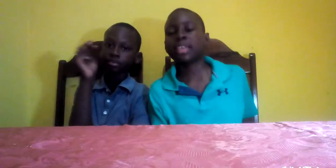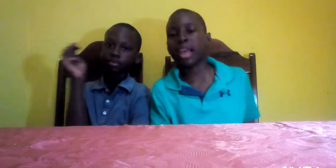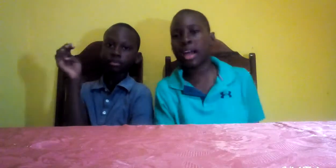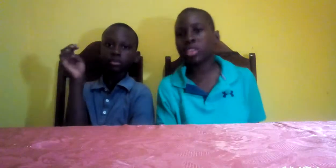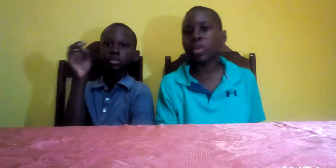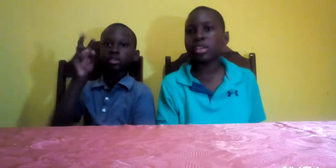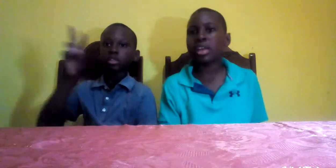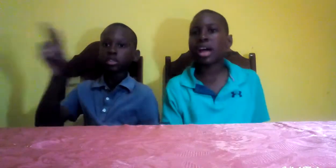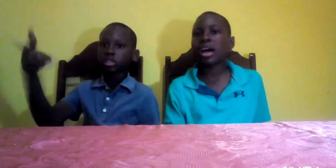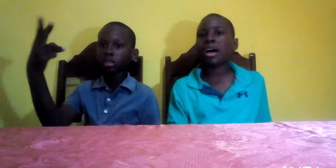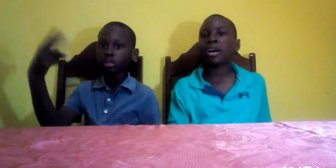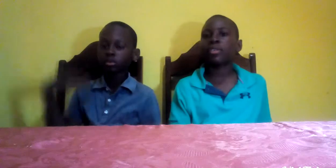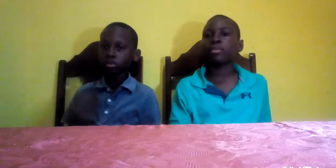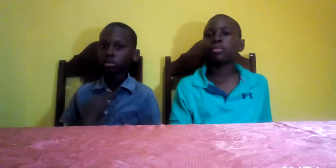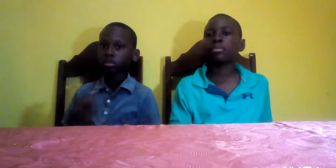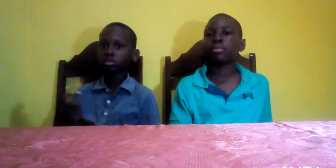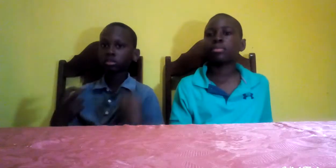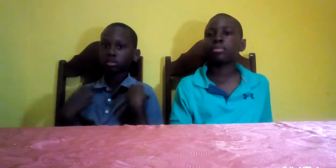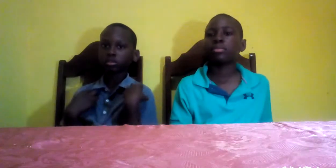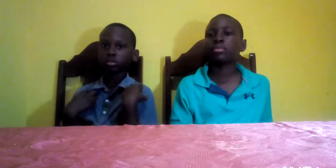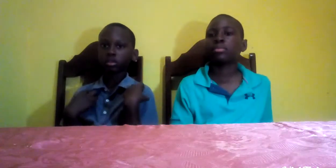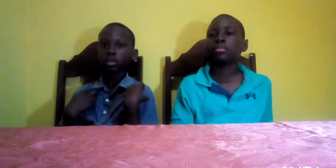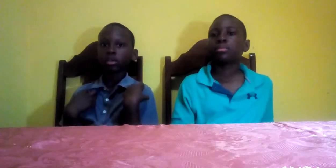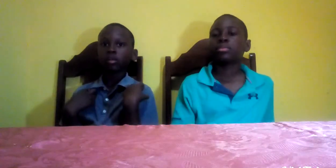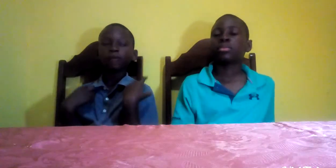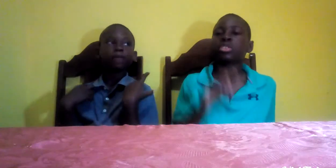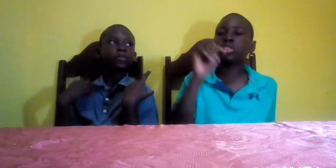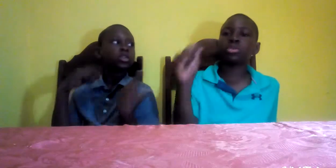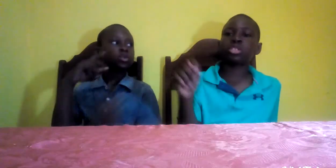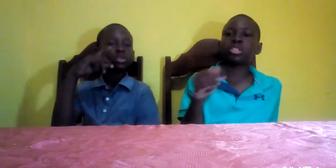Second, have Tuesday.